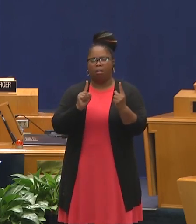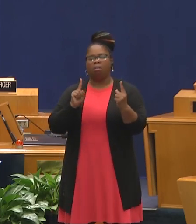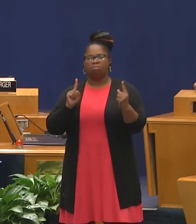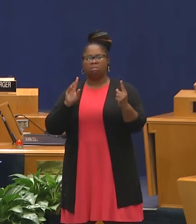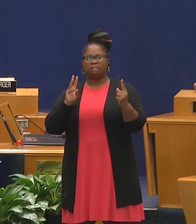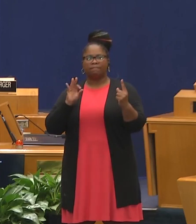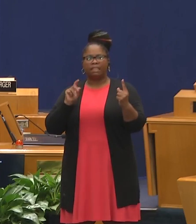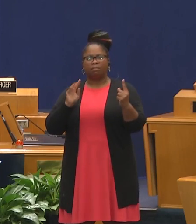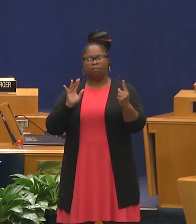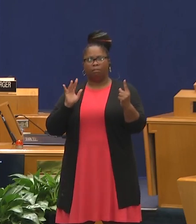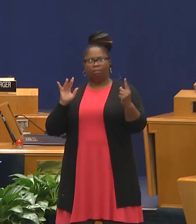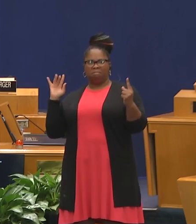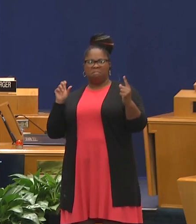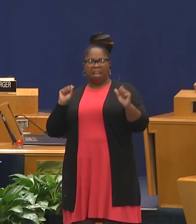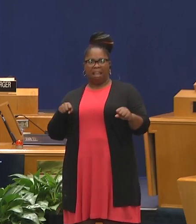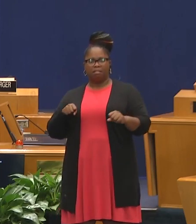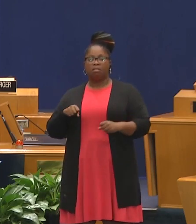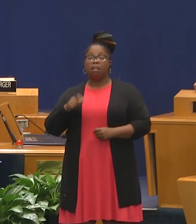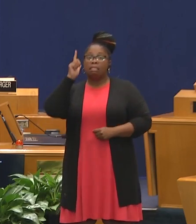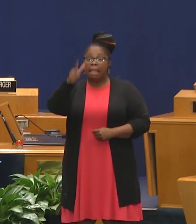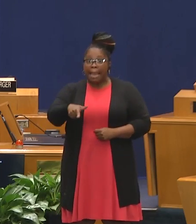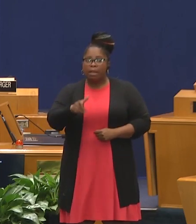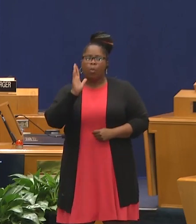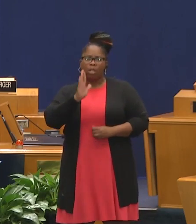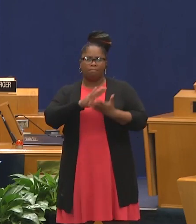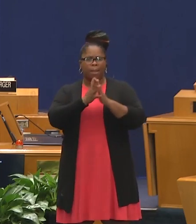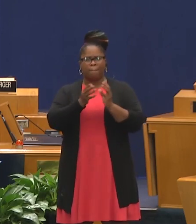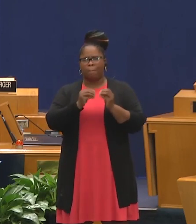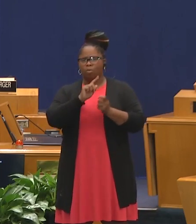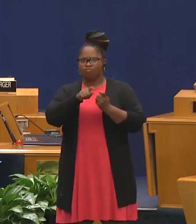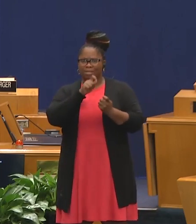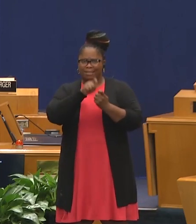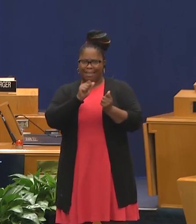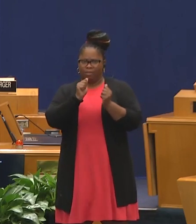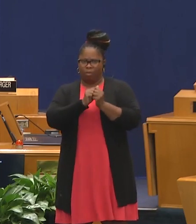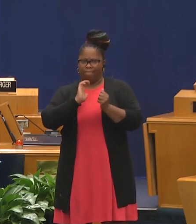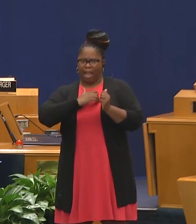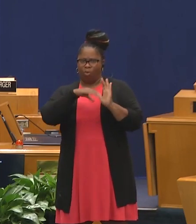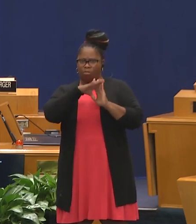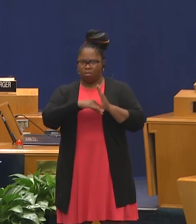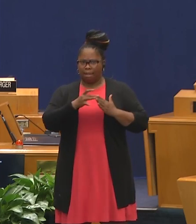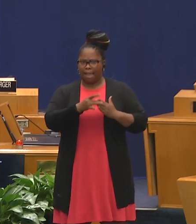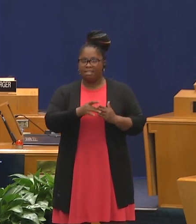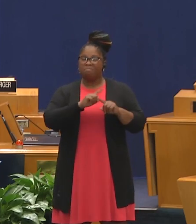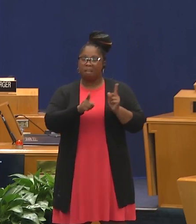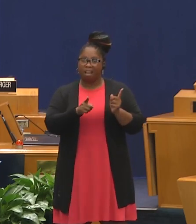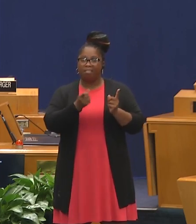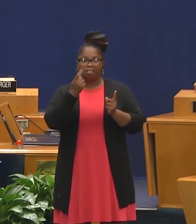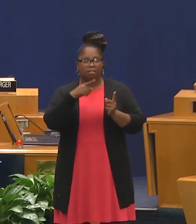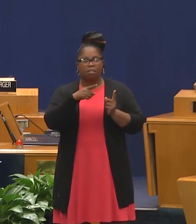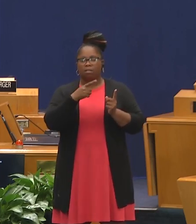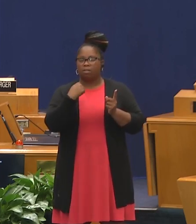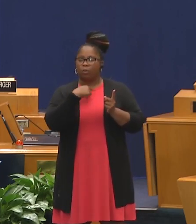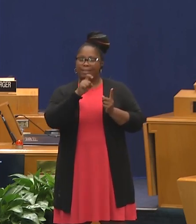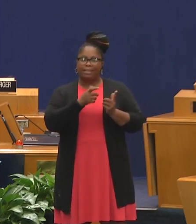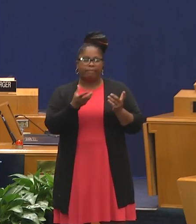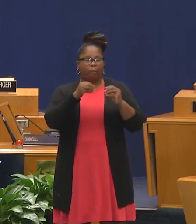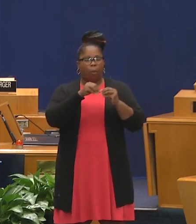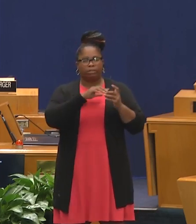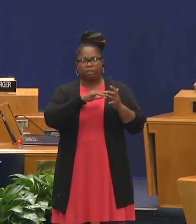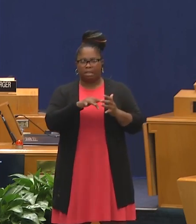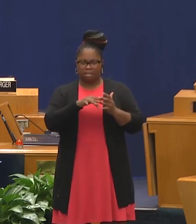being able to be more precise around the guidance. But I do think we need more studies that really look at how this virus is interacting